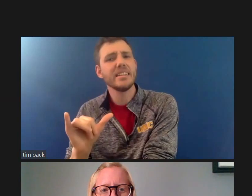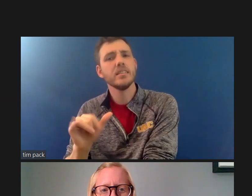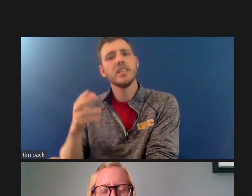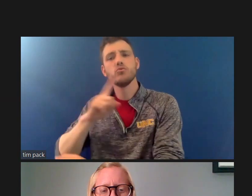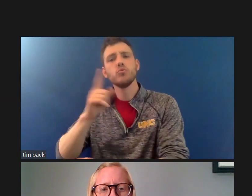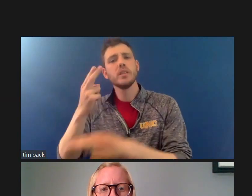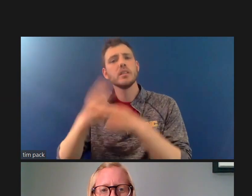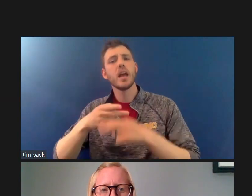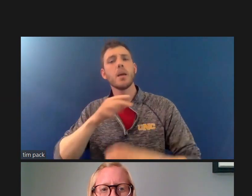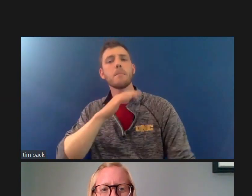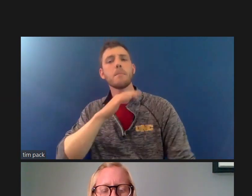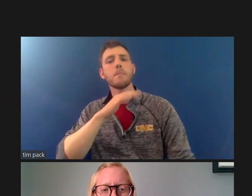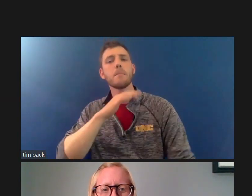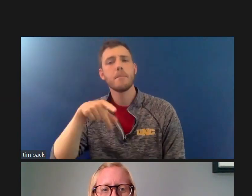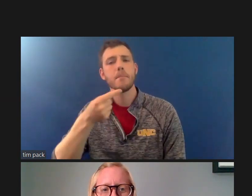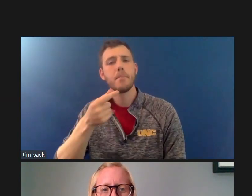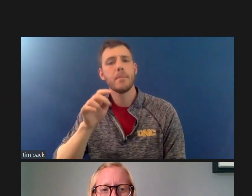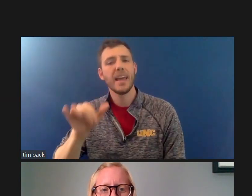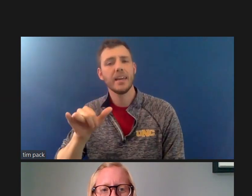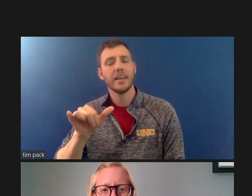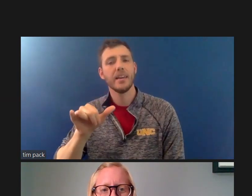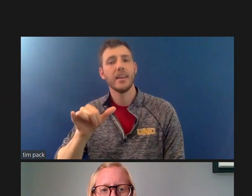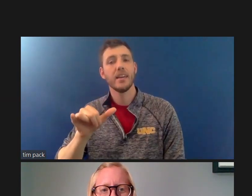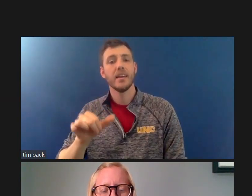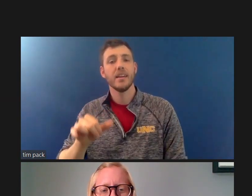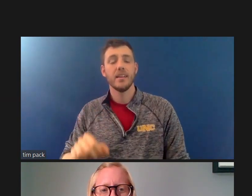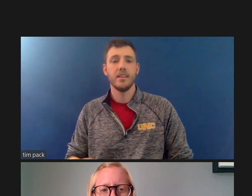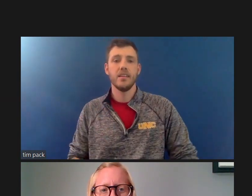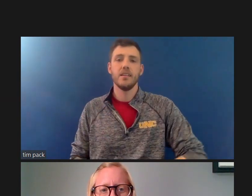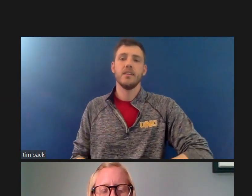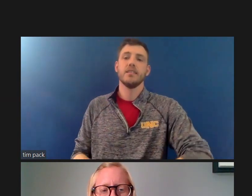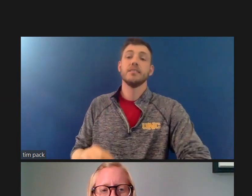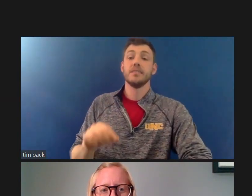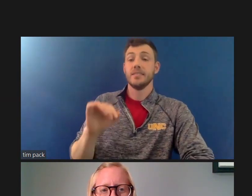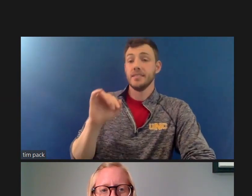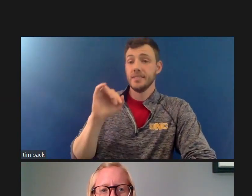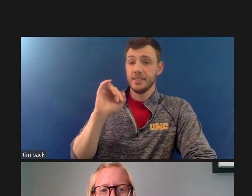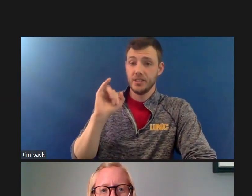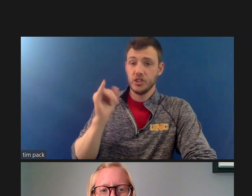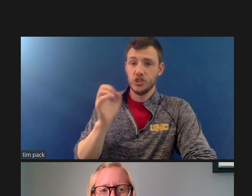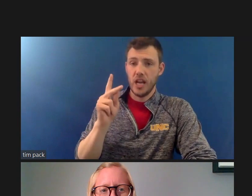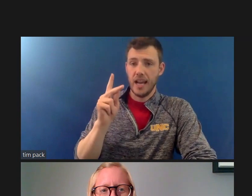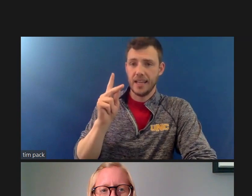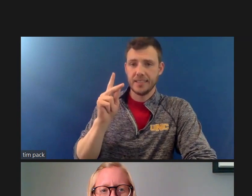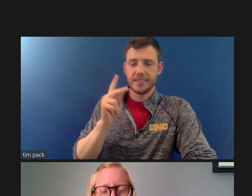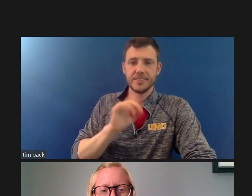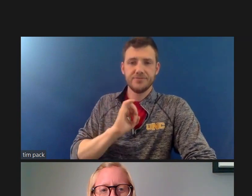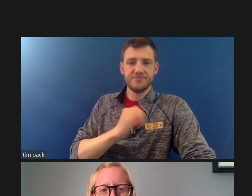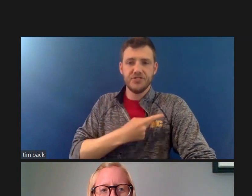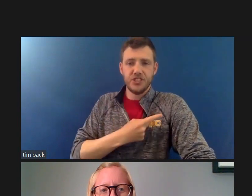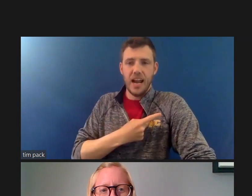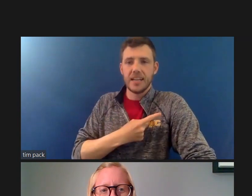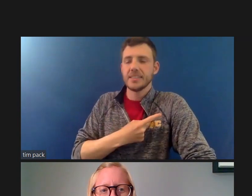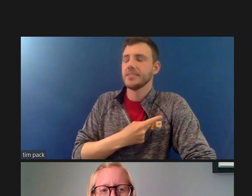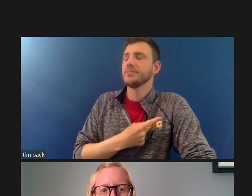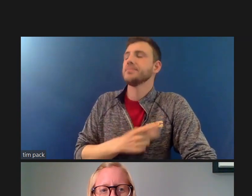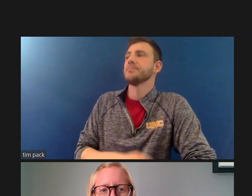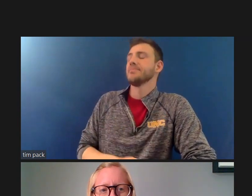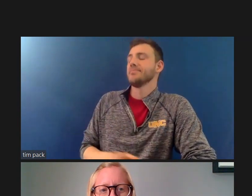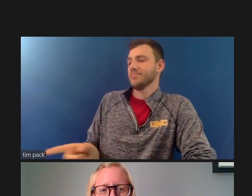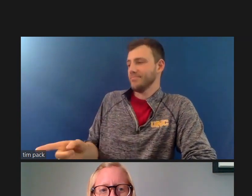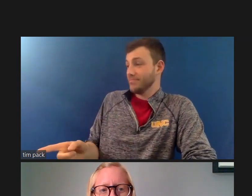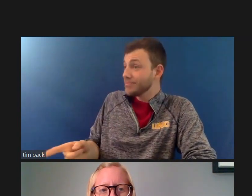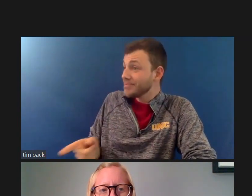Piggy. Piggy, Piggy, oh, Piggy. A storm of laughter arose, and even the